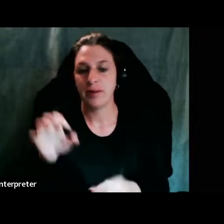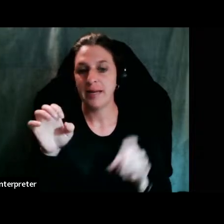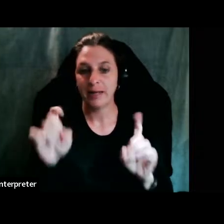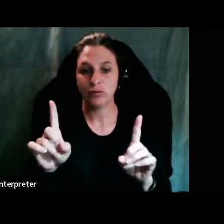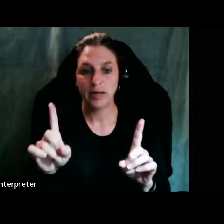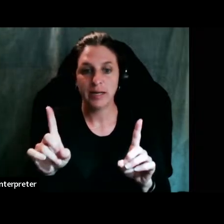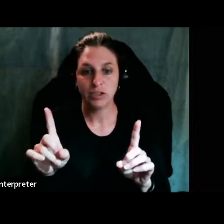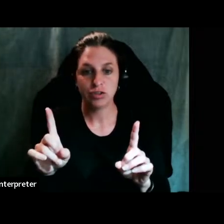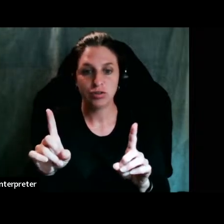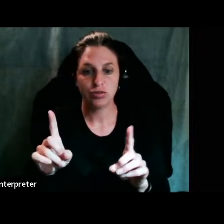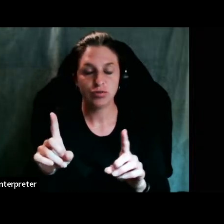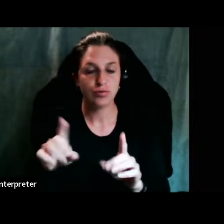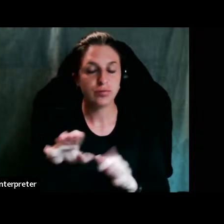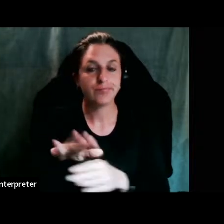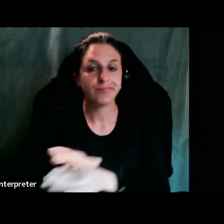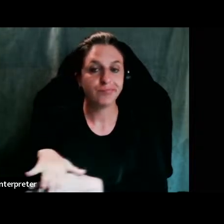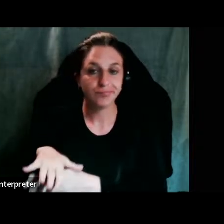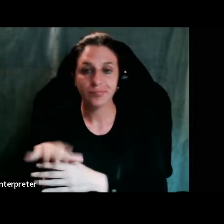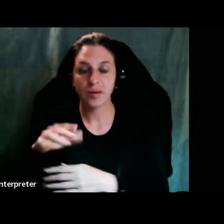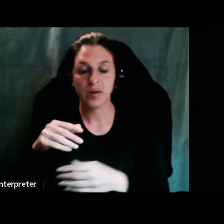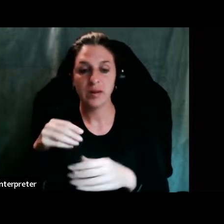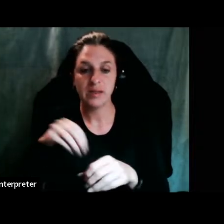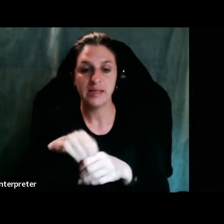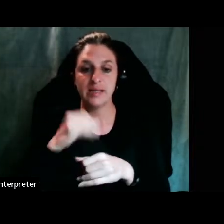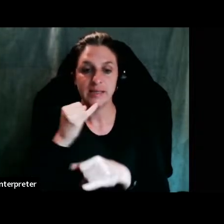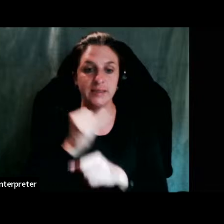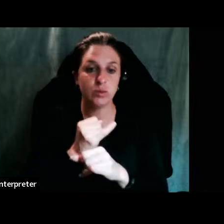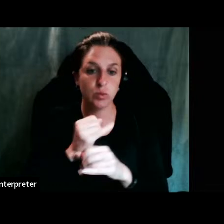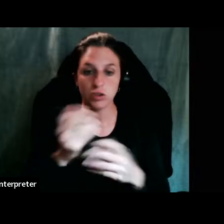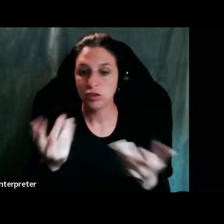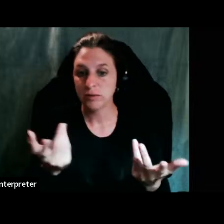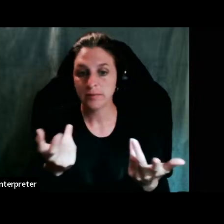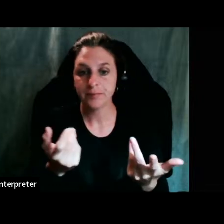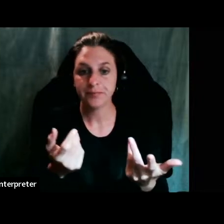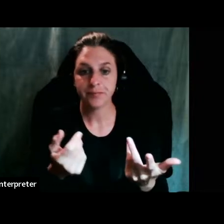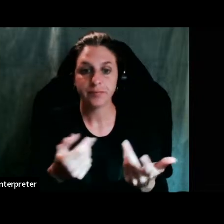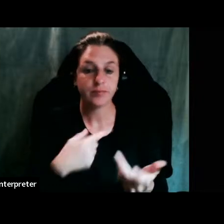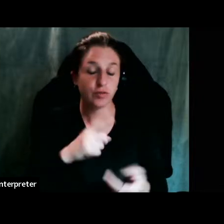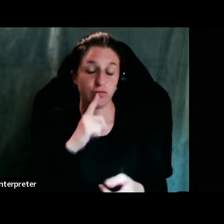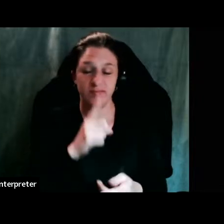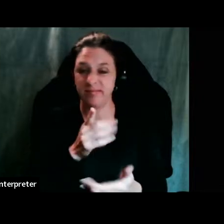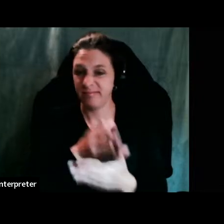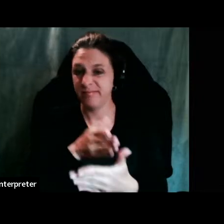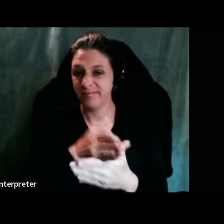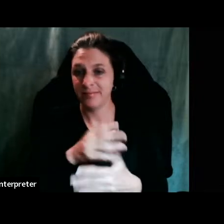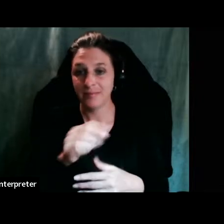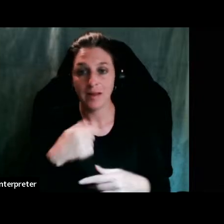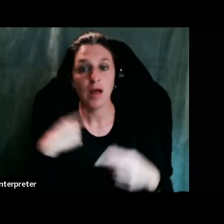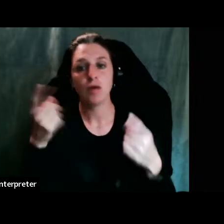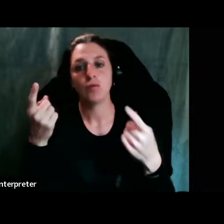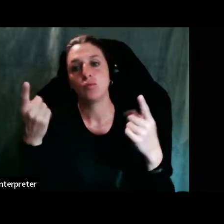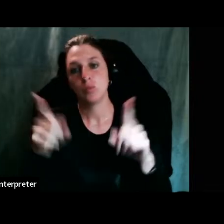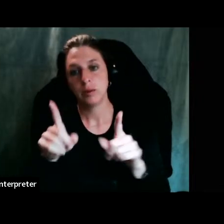It's really, really disturbing. And so I agree. I echo what you're saying. Until